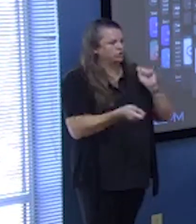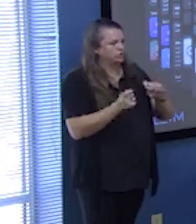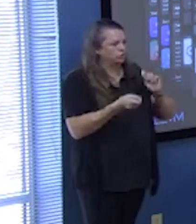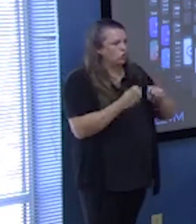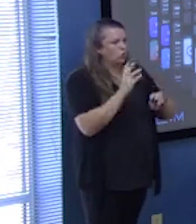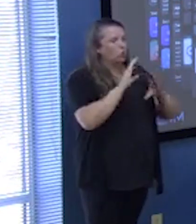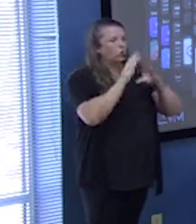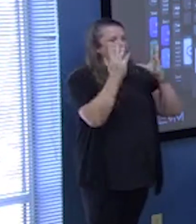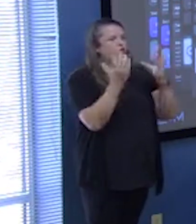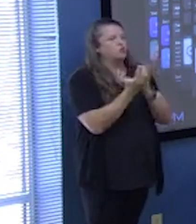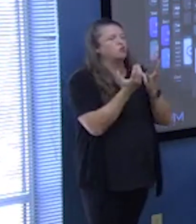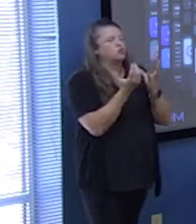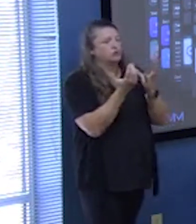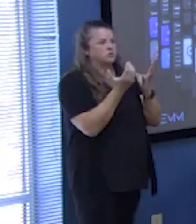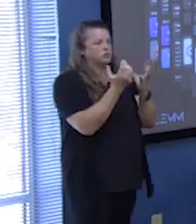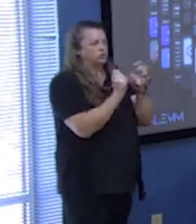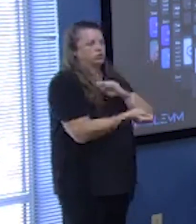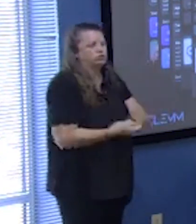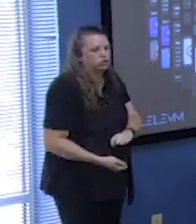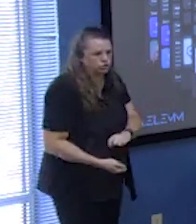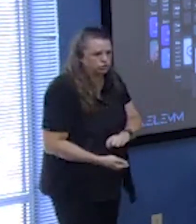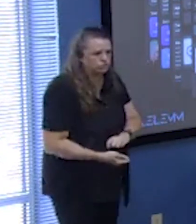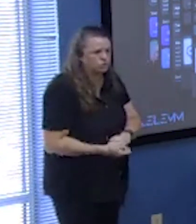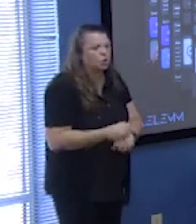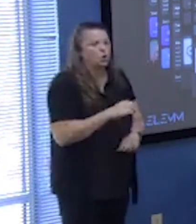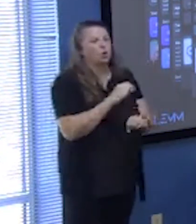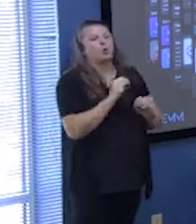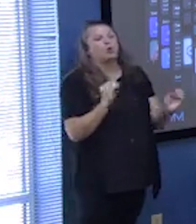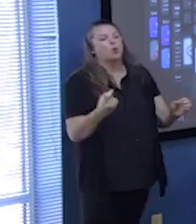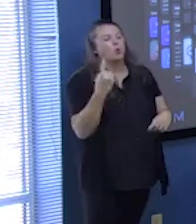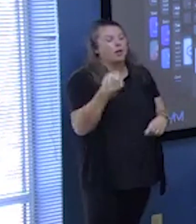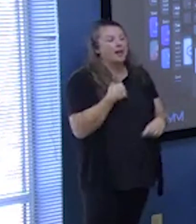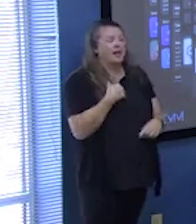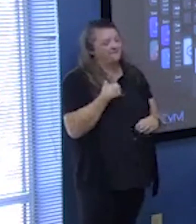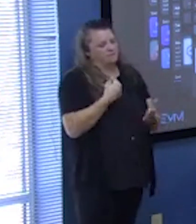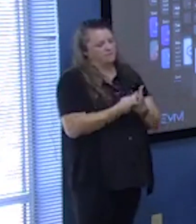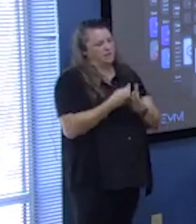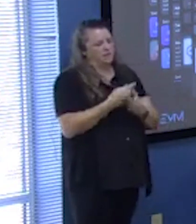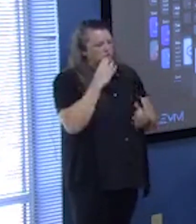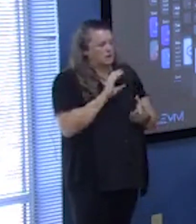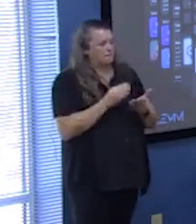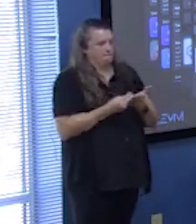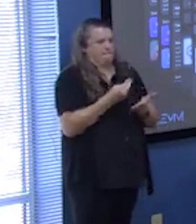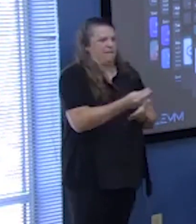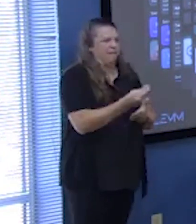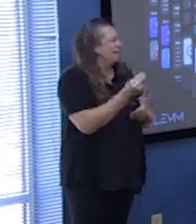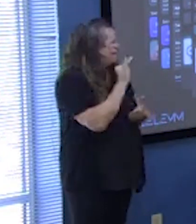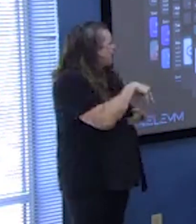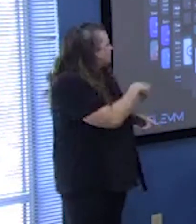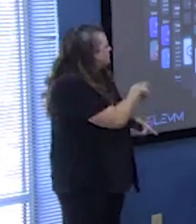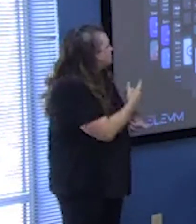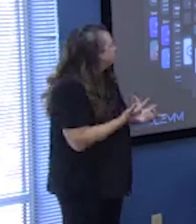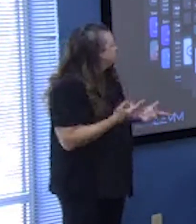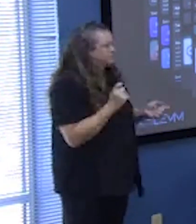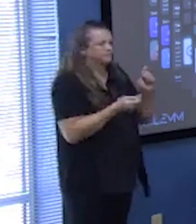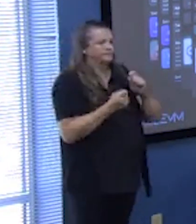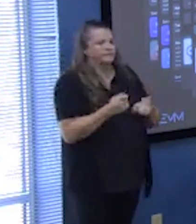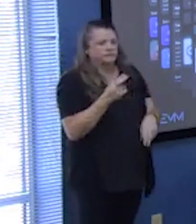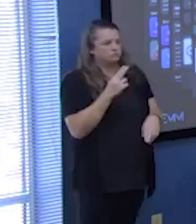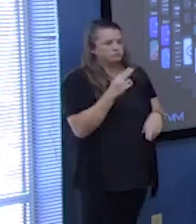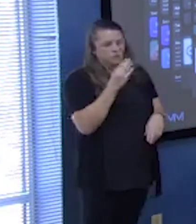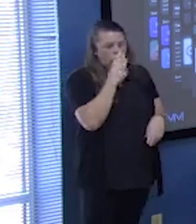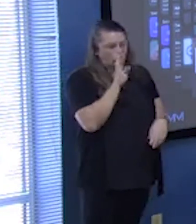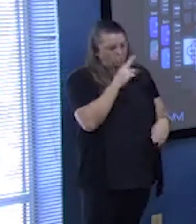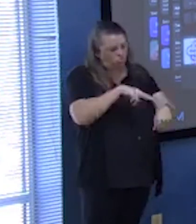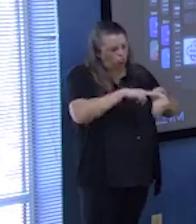world changes. Nobody has enough money to buy the top middle spot, okay? I don't care how much money they have. It's the algorithm's literally going to switch